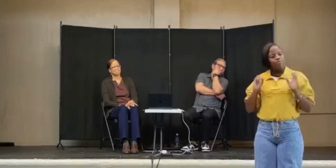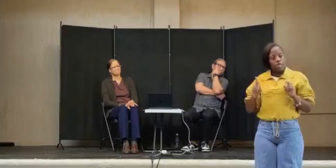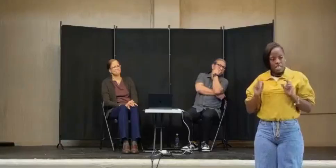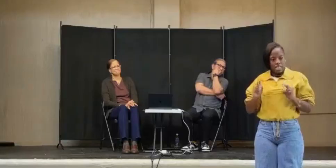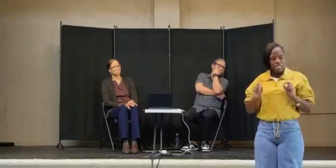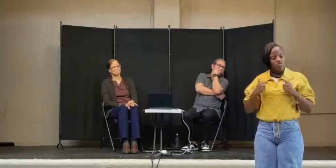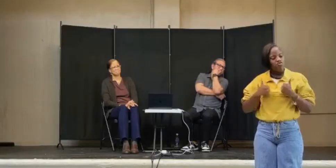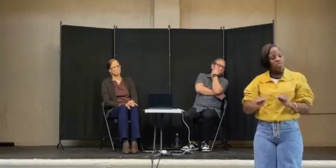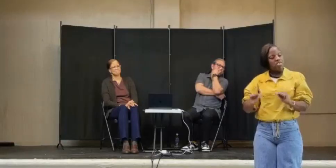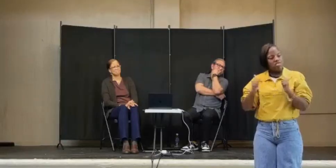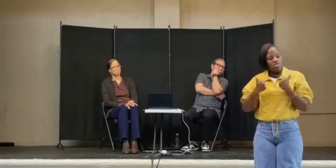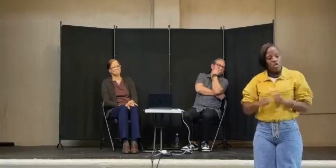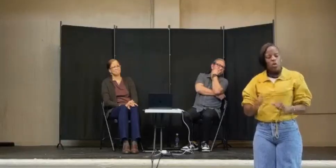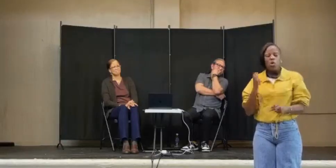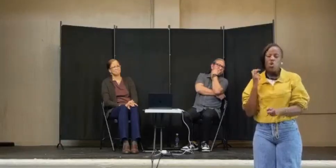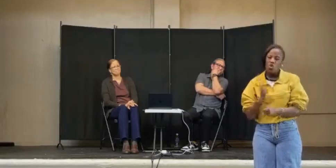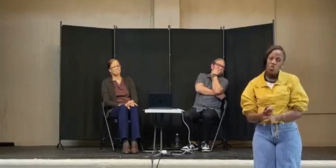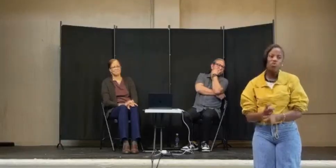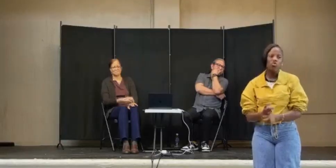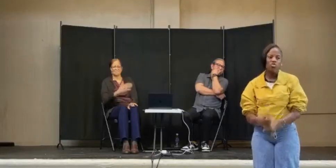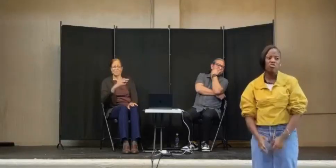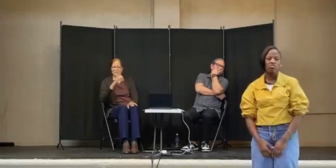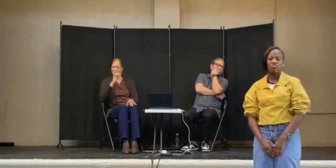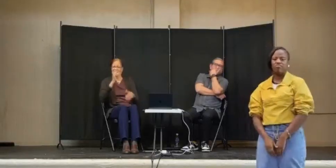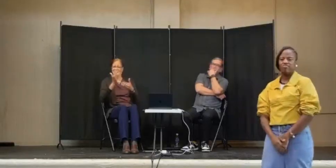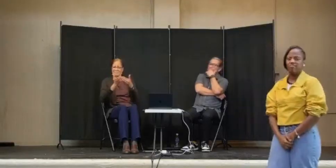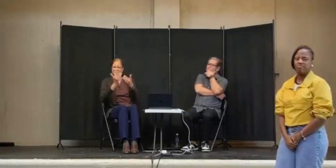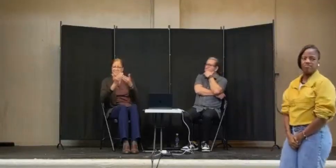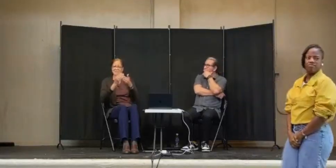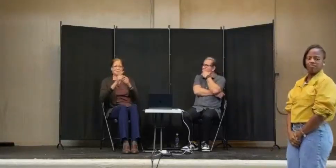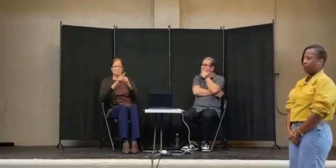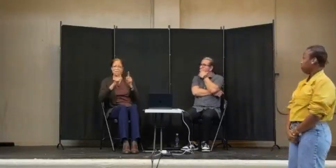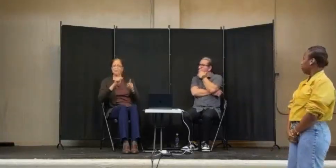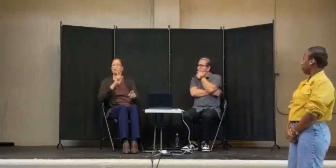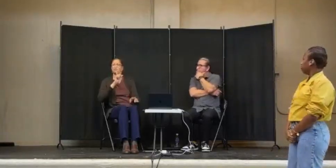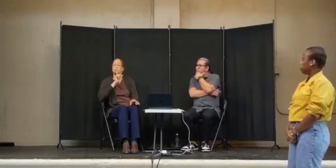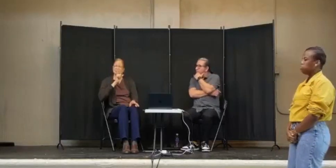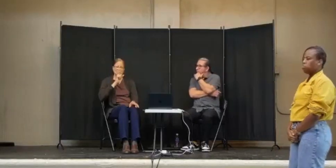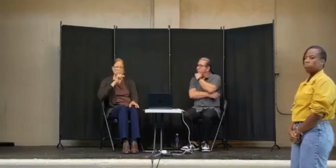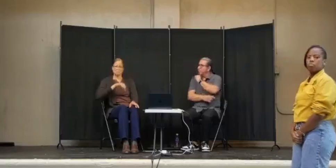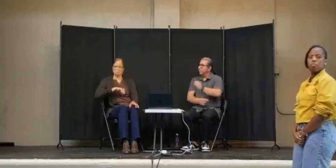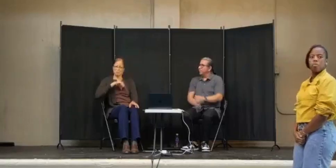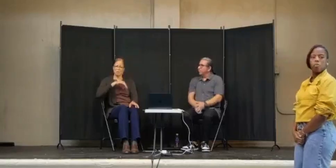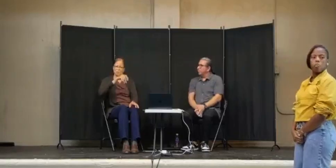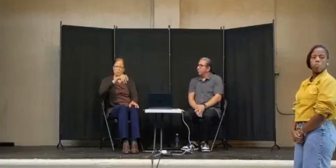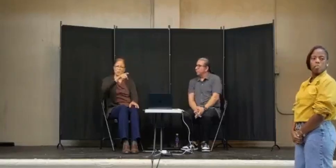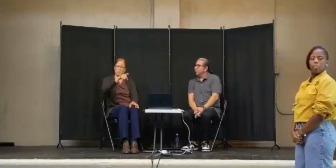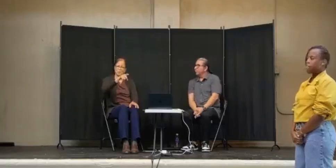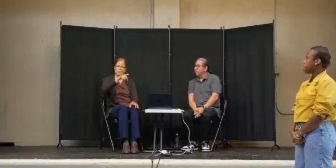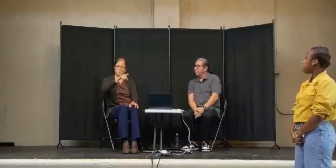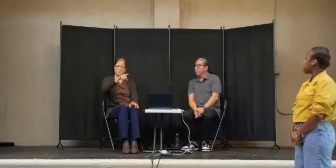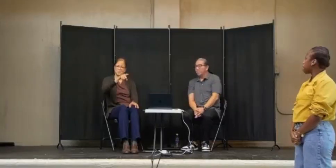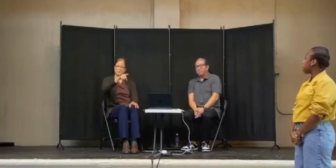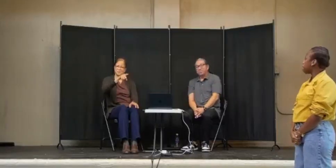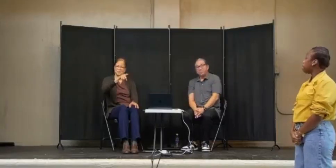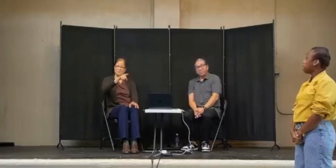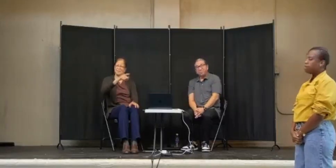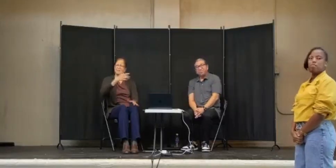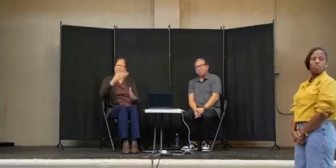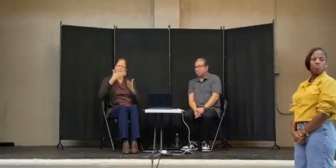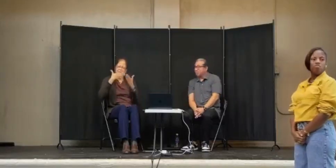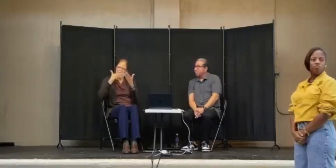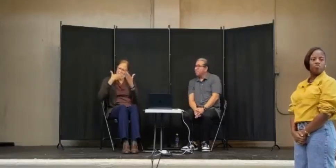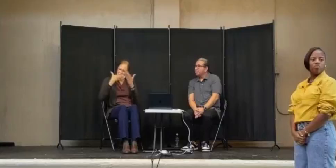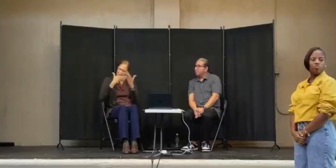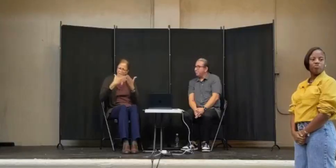know, just try to improve things, but it has been so hard. It's not easy, but really, really proud of you.